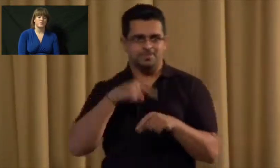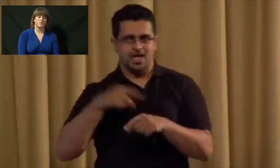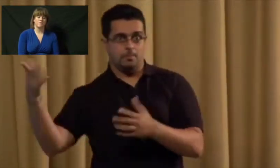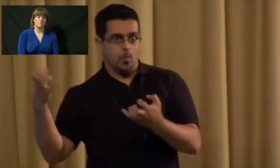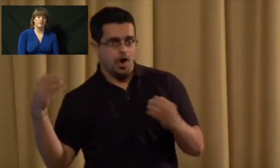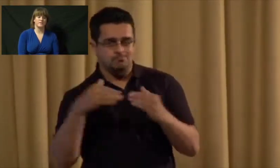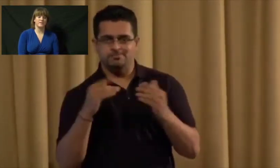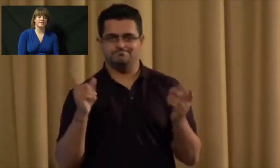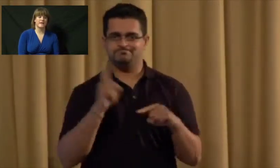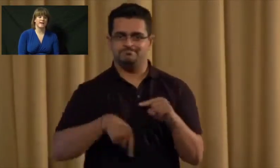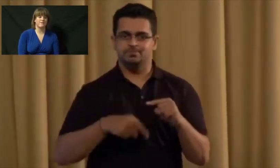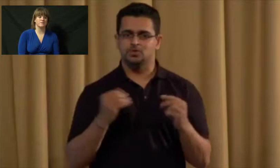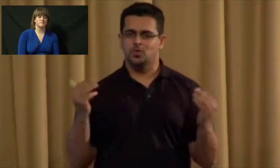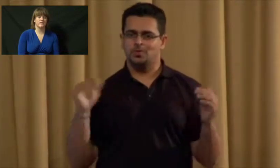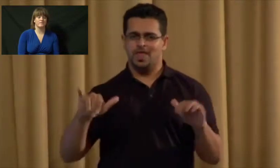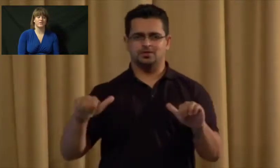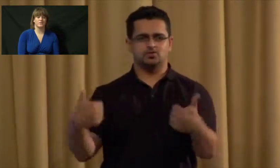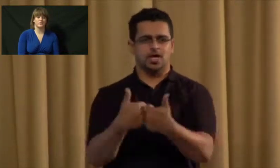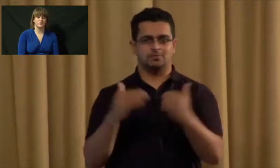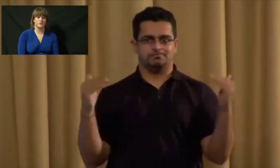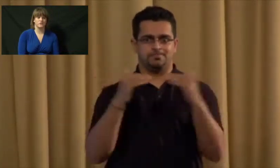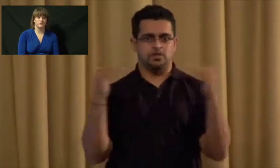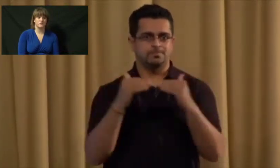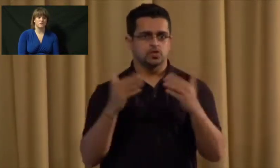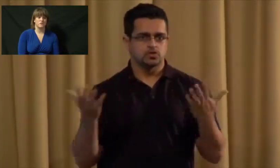So when doing this, I had to have respect for their culture.